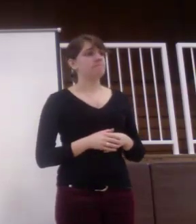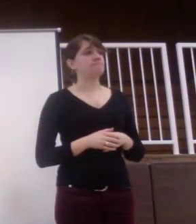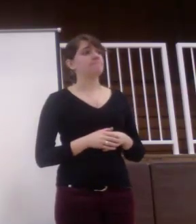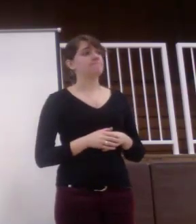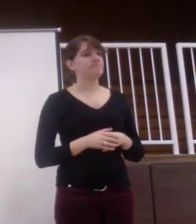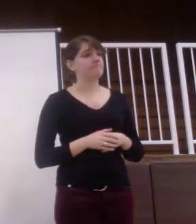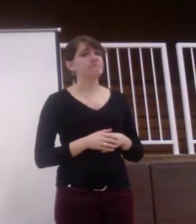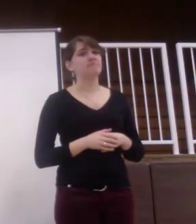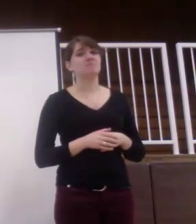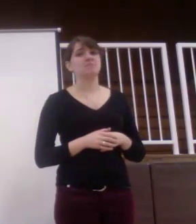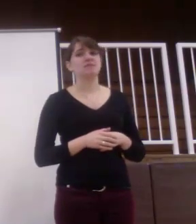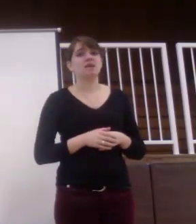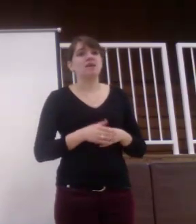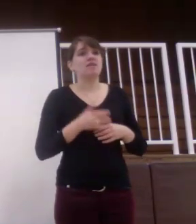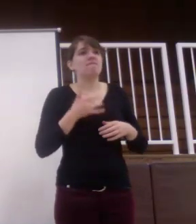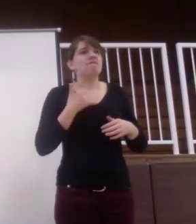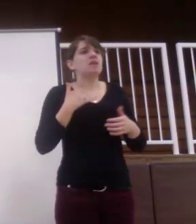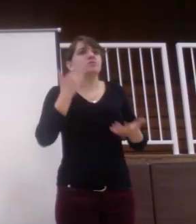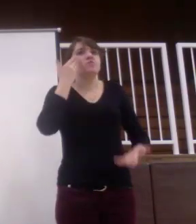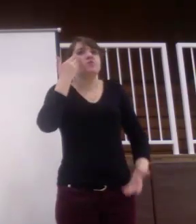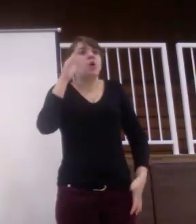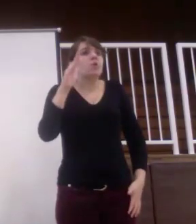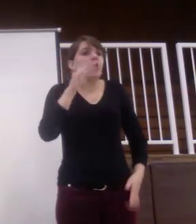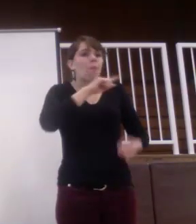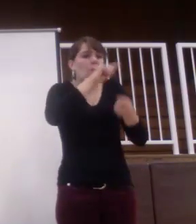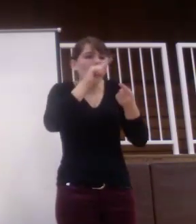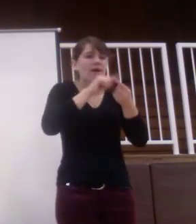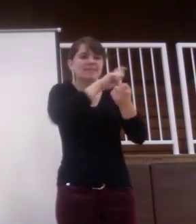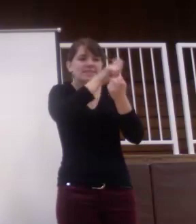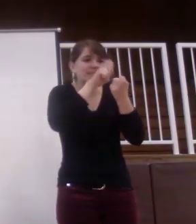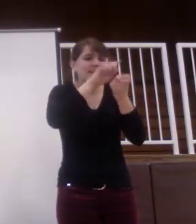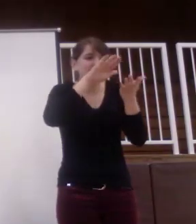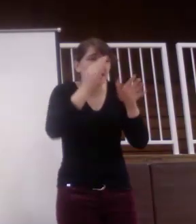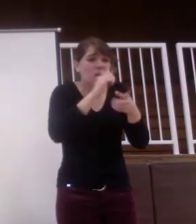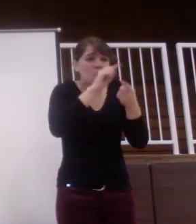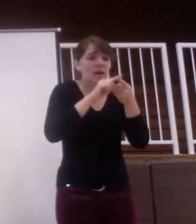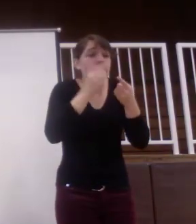the sheer uncertainty of when we will actually die.